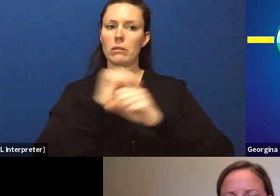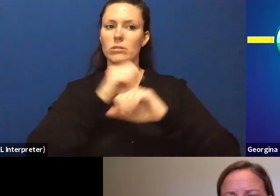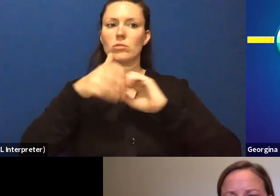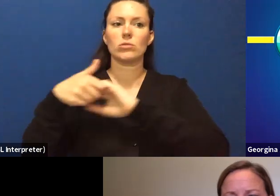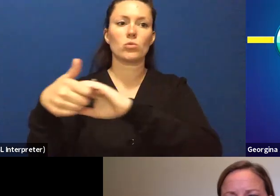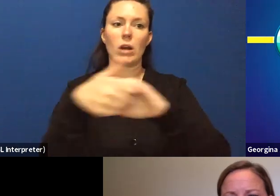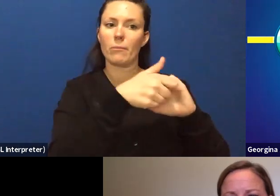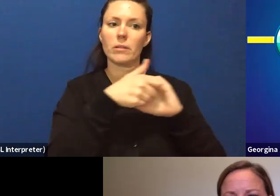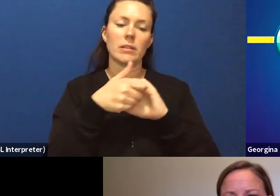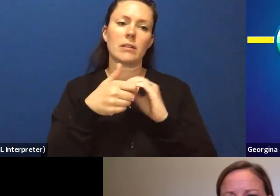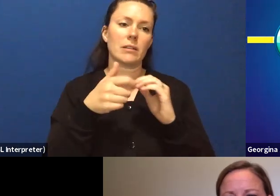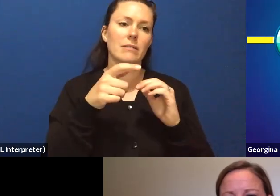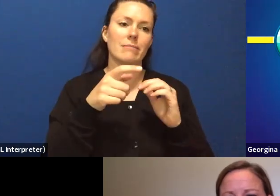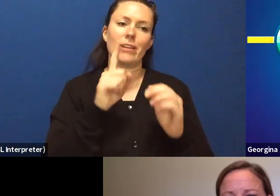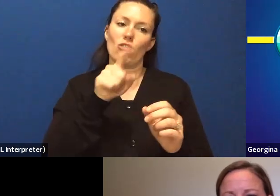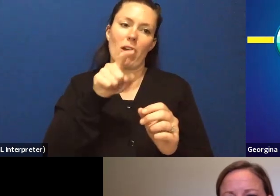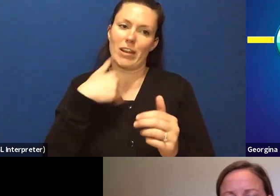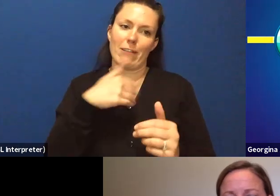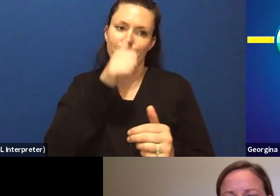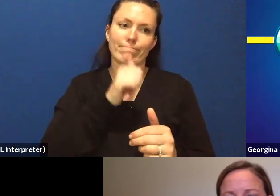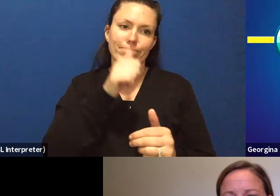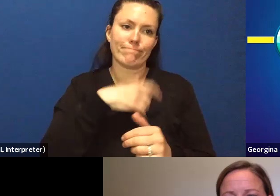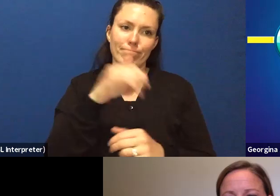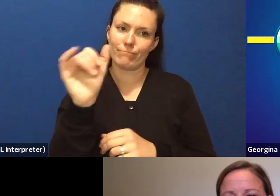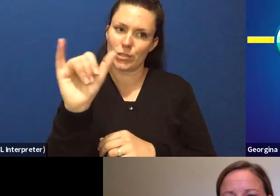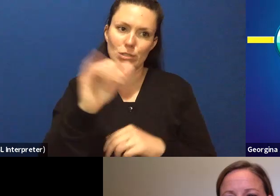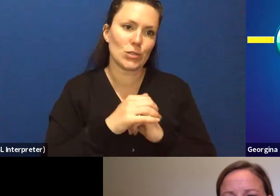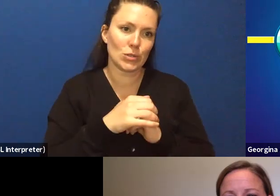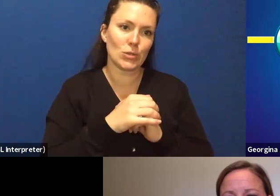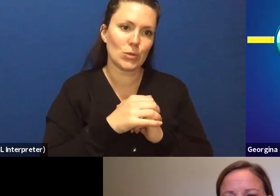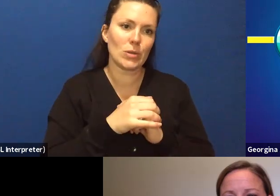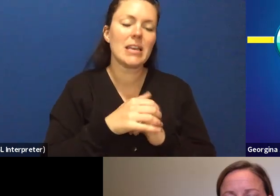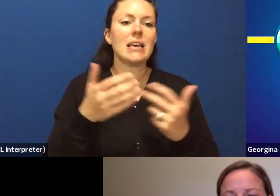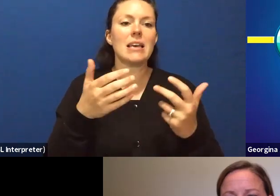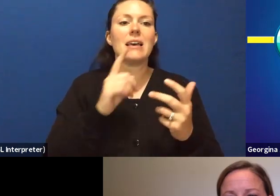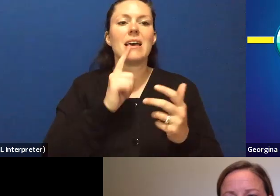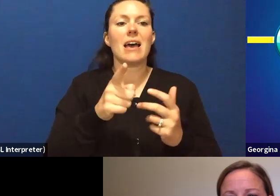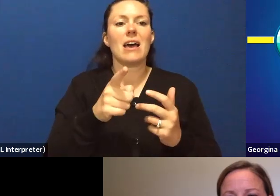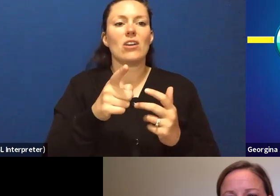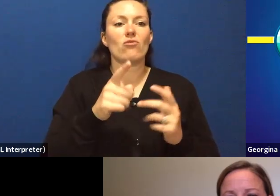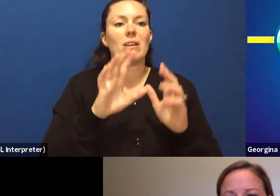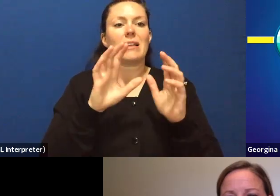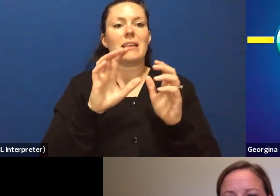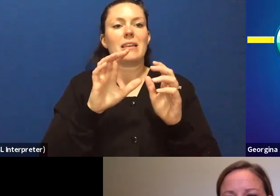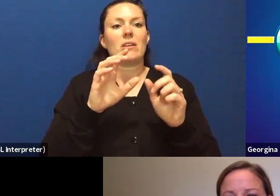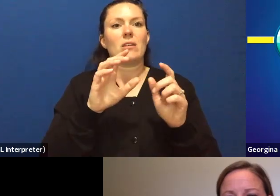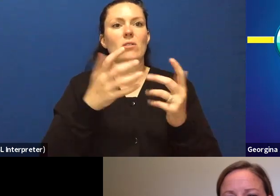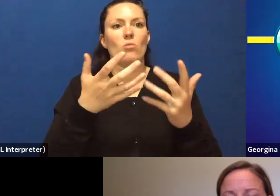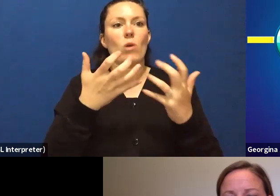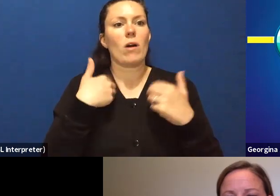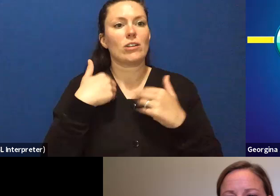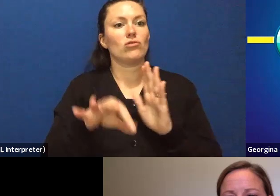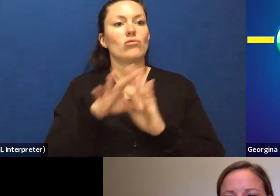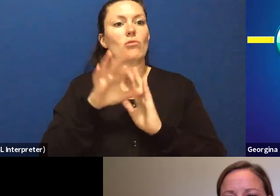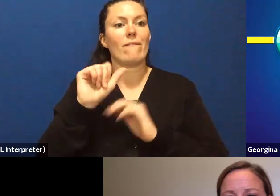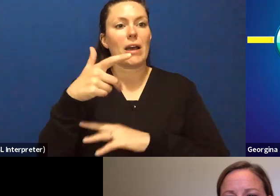patience, that they know kind of do sales, because that's at the end of the day is how we're doing, right? We're looking for a unit